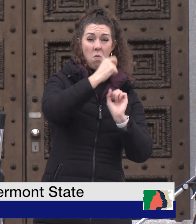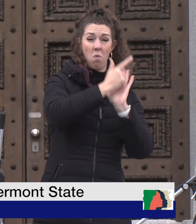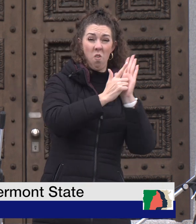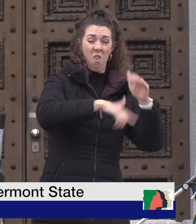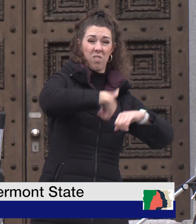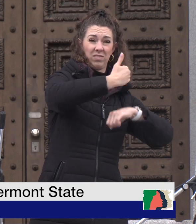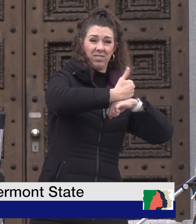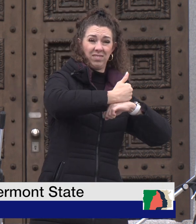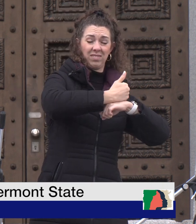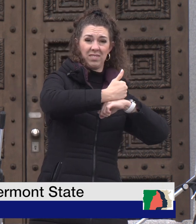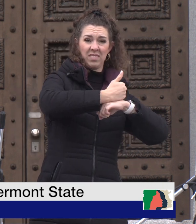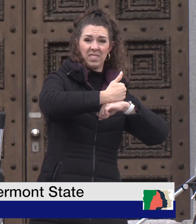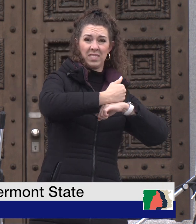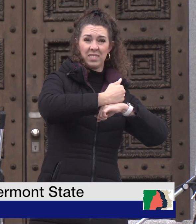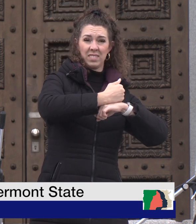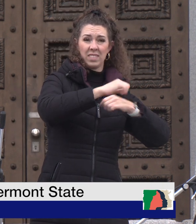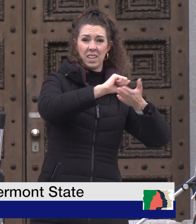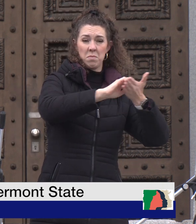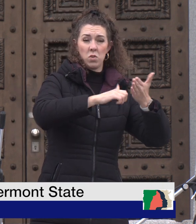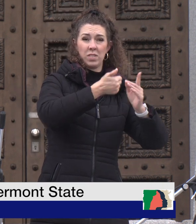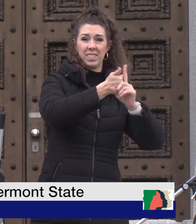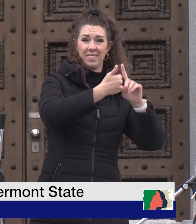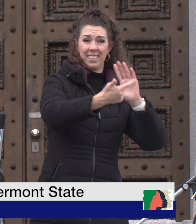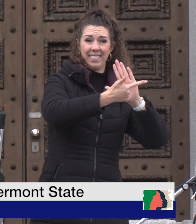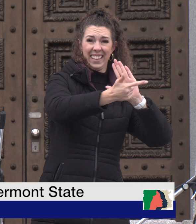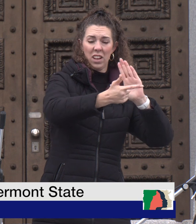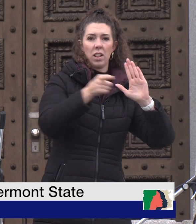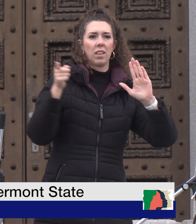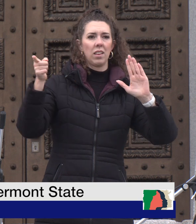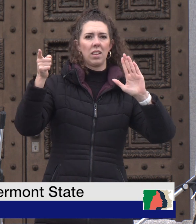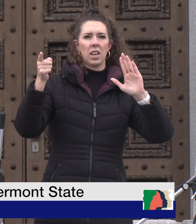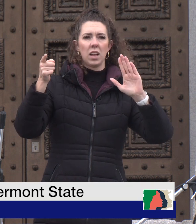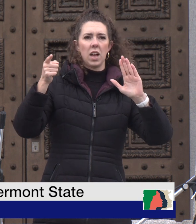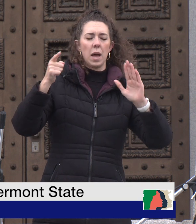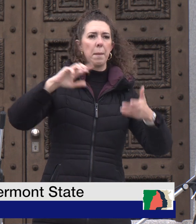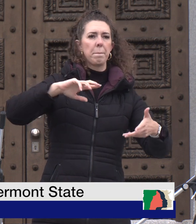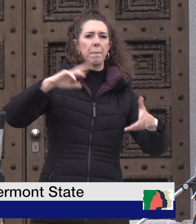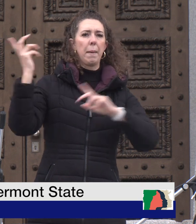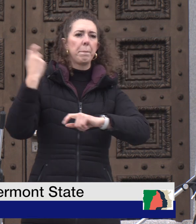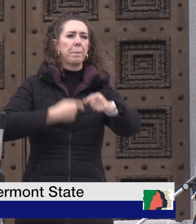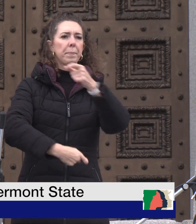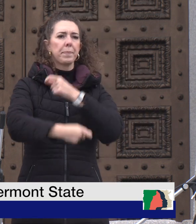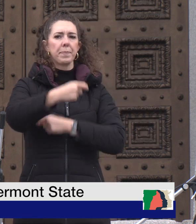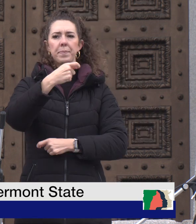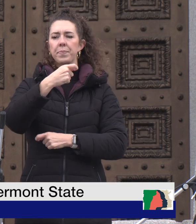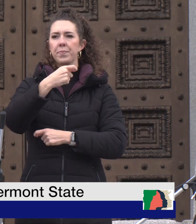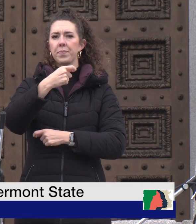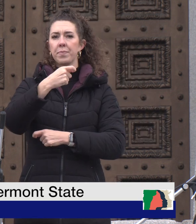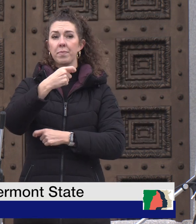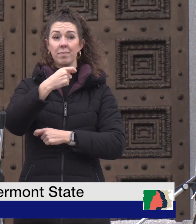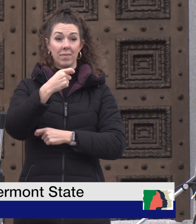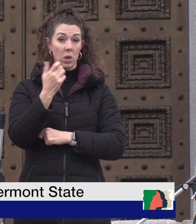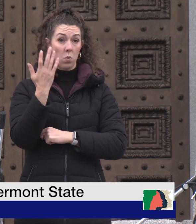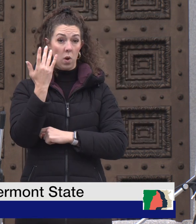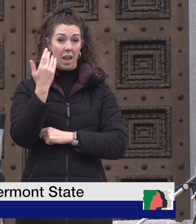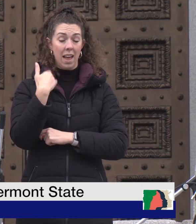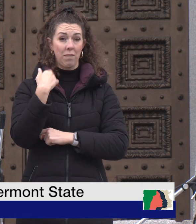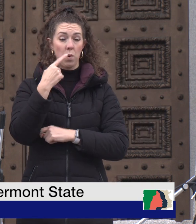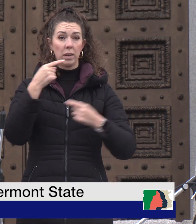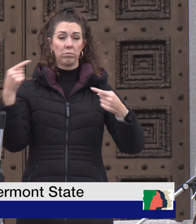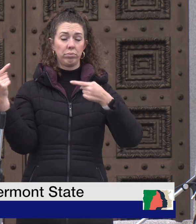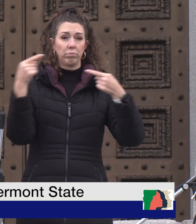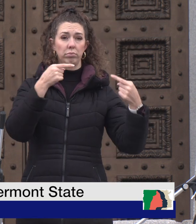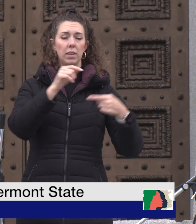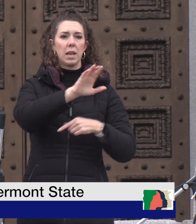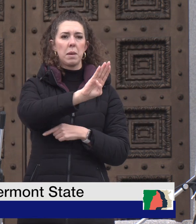122nd year old law that made abortion a crime in the state. This was the result of the landmark case, Beecham v.